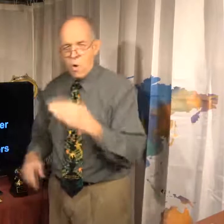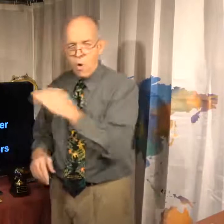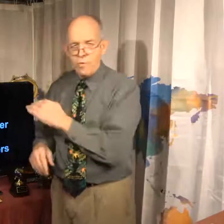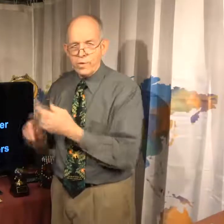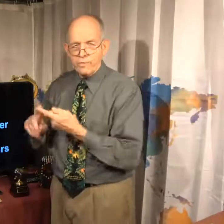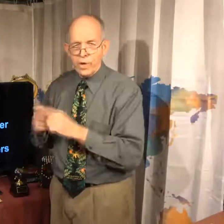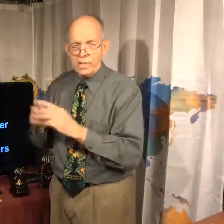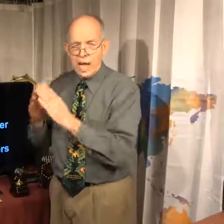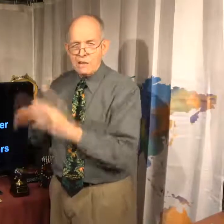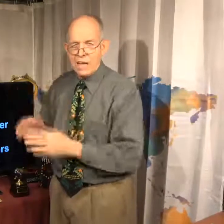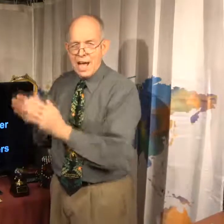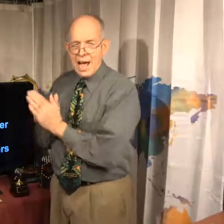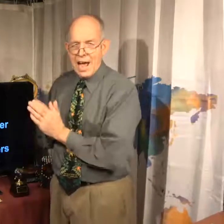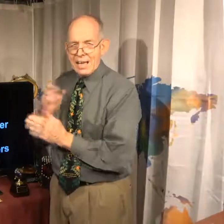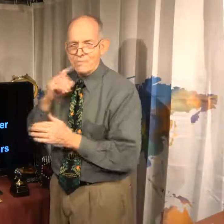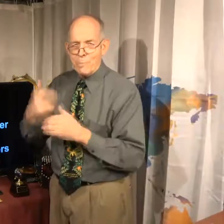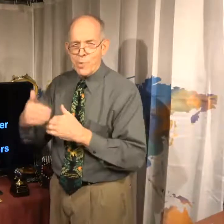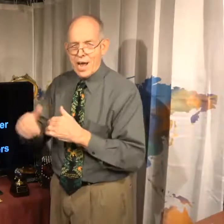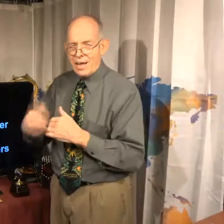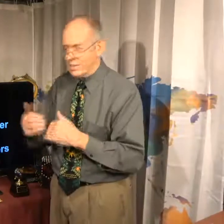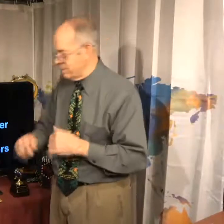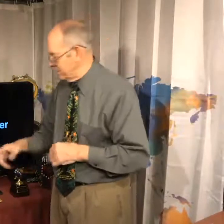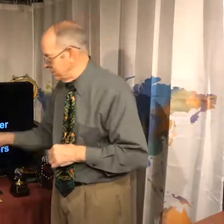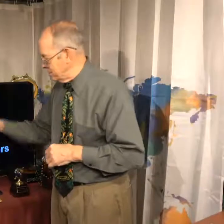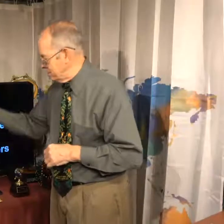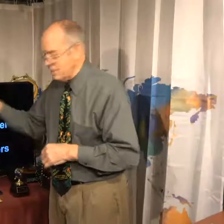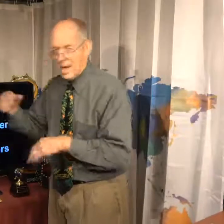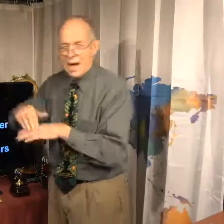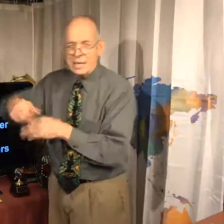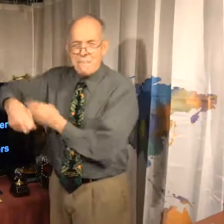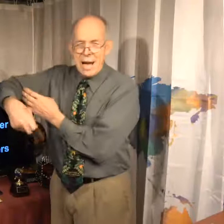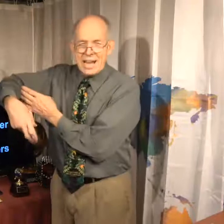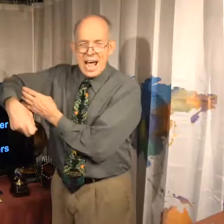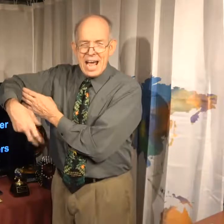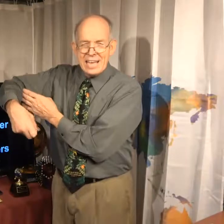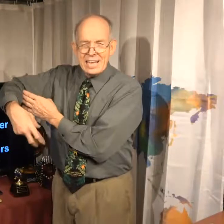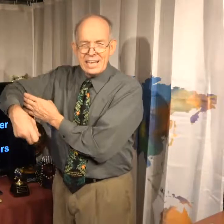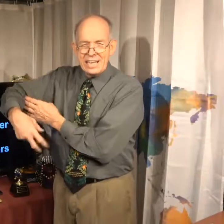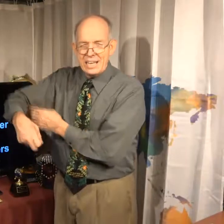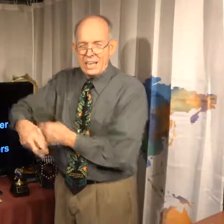of his friend house and for bread and the money.